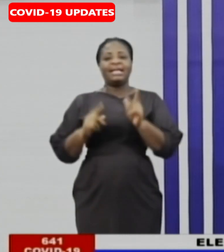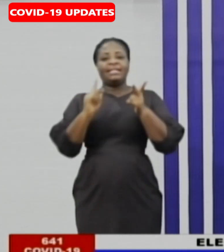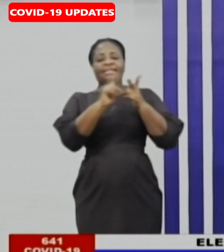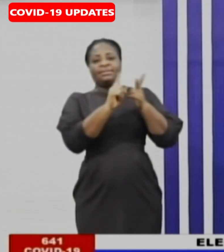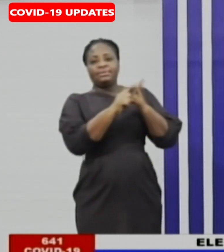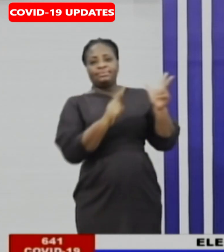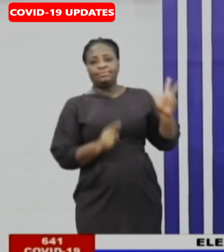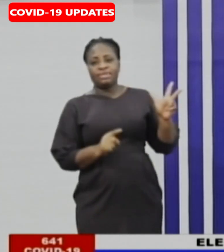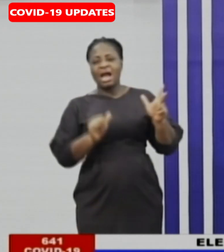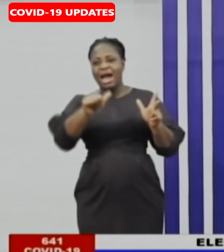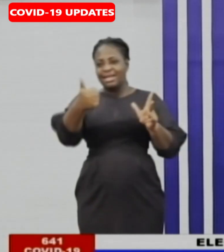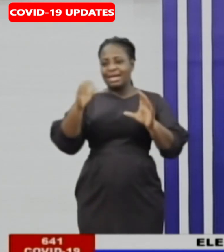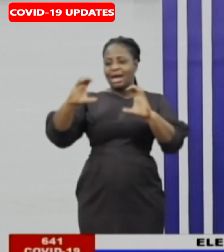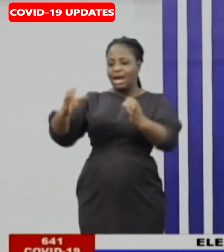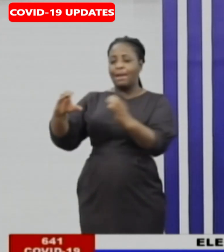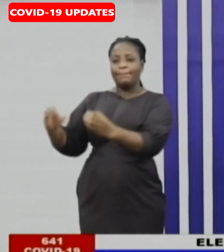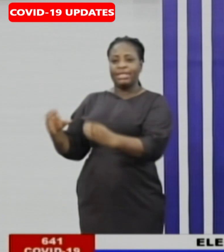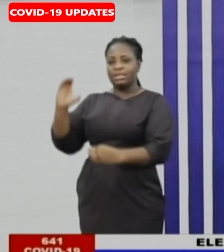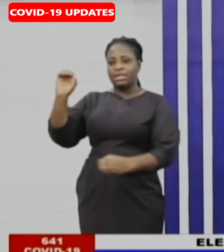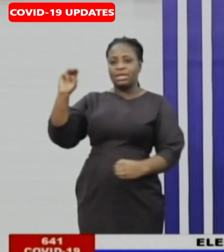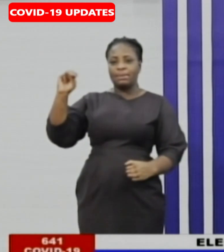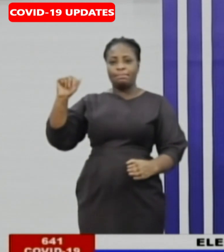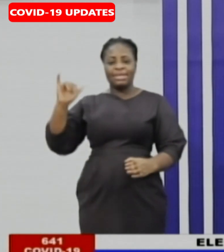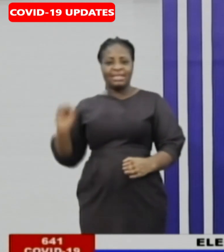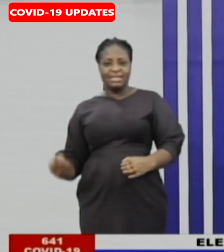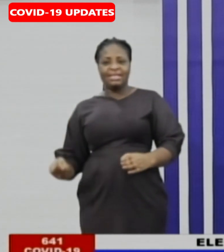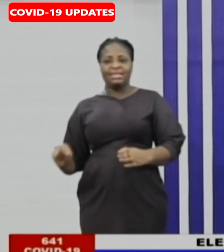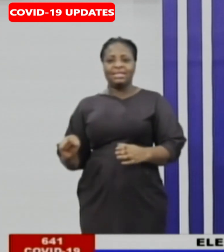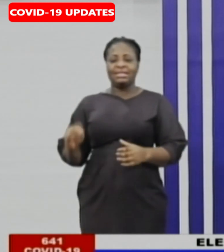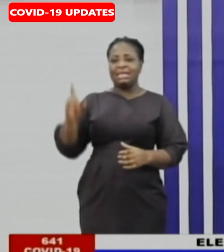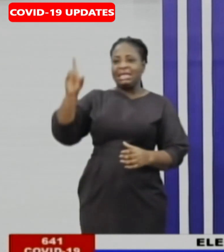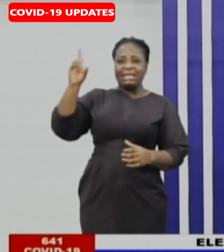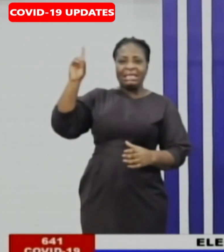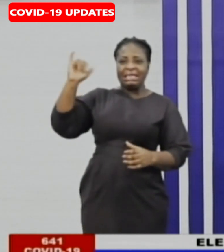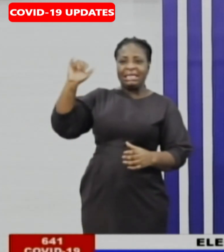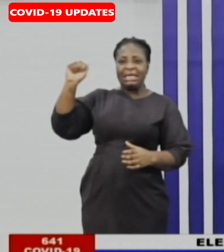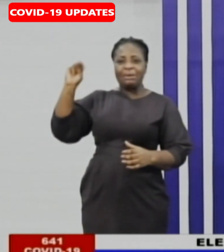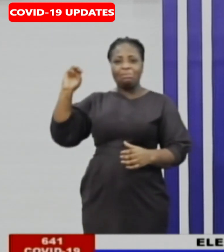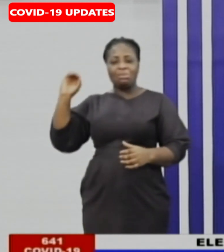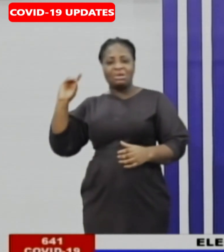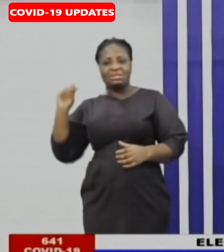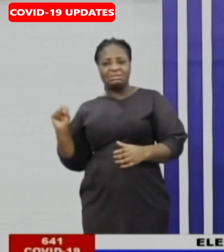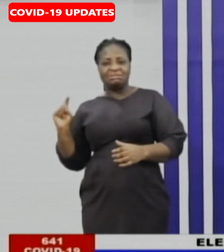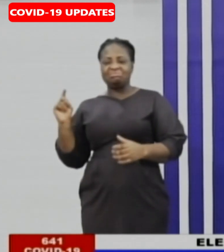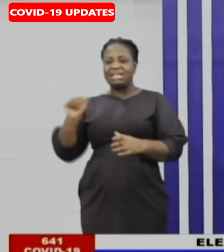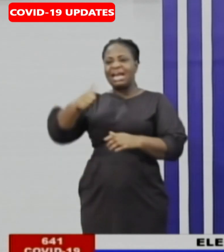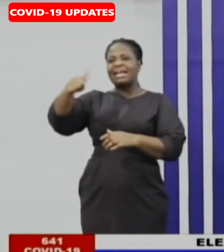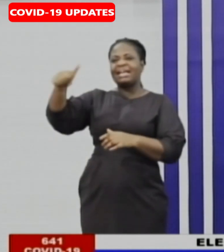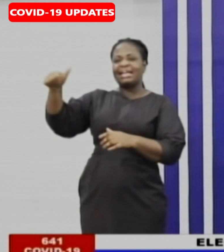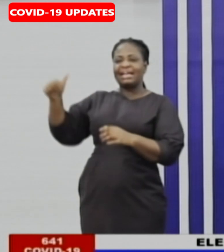other manufacturing customers such as Aluex, Diamond Cement Limited, Savannah Cement